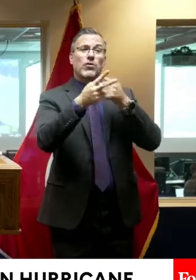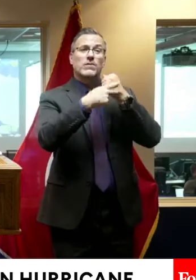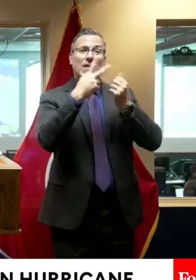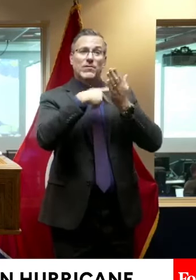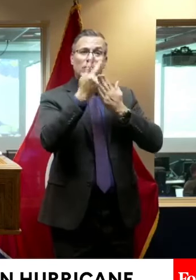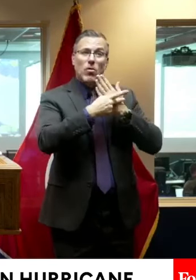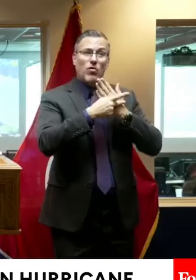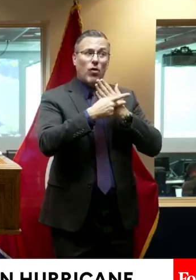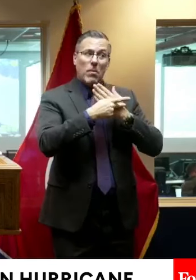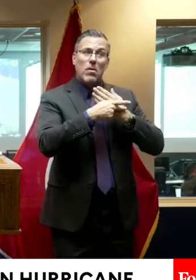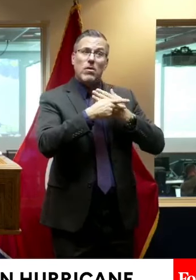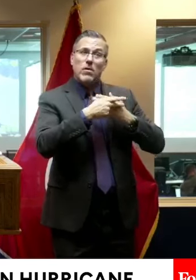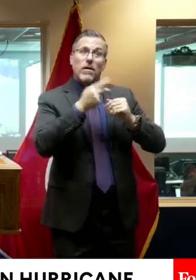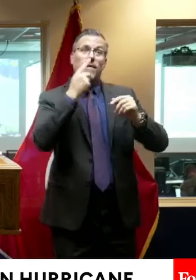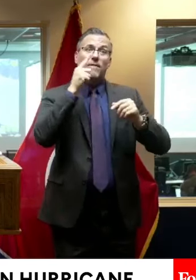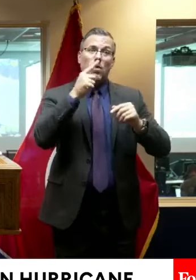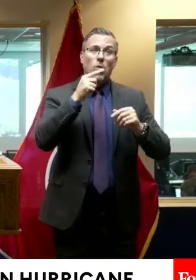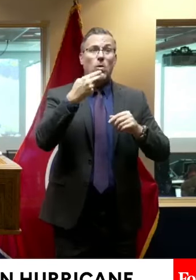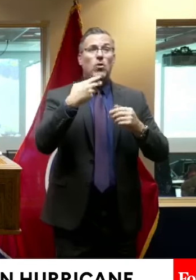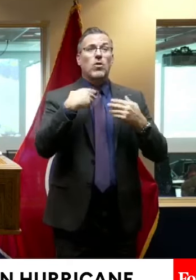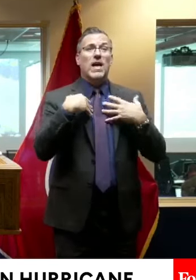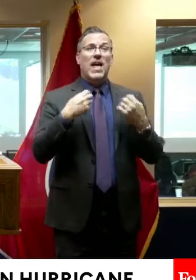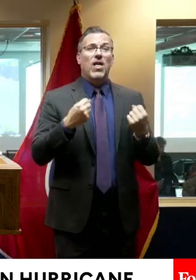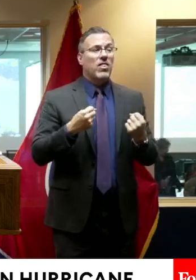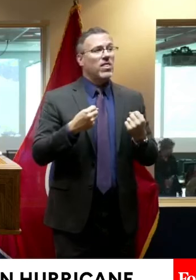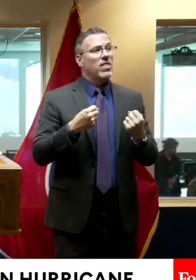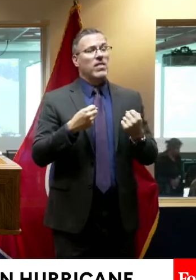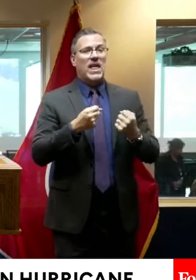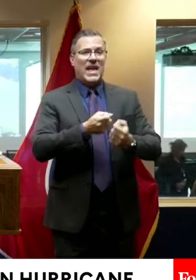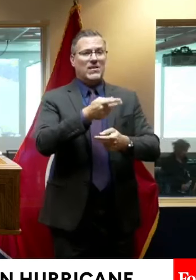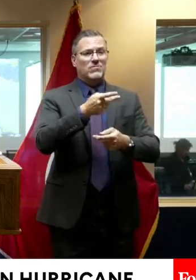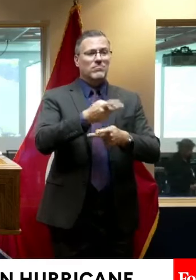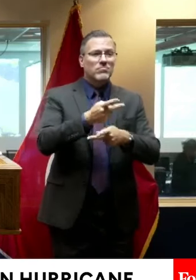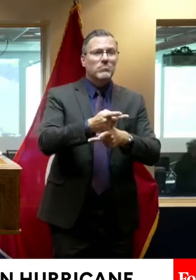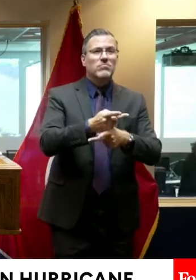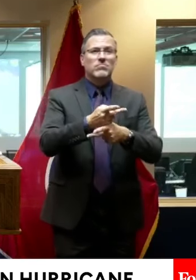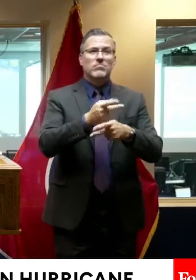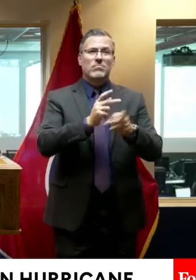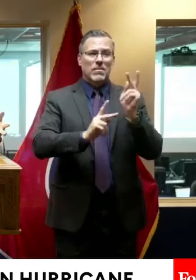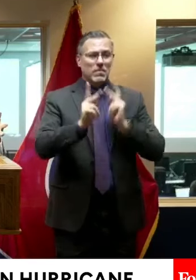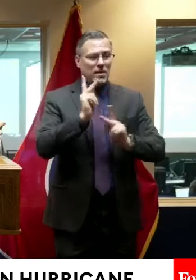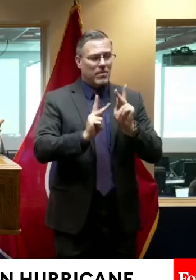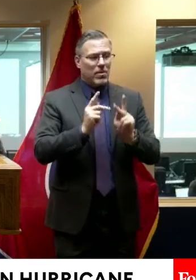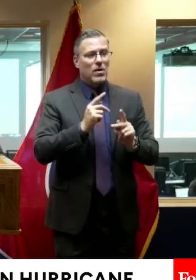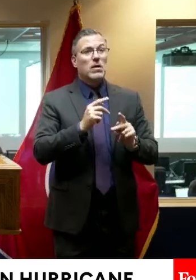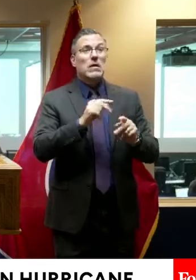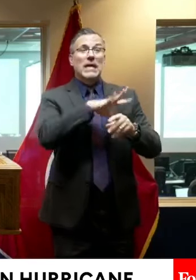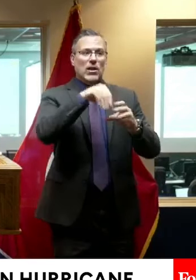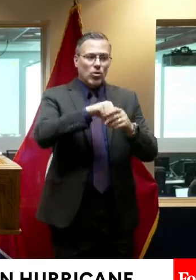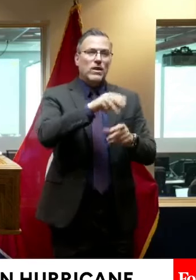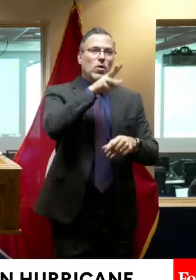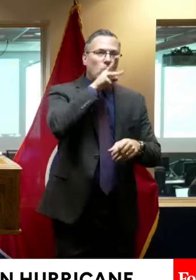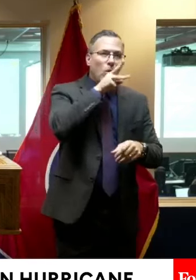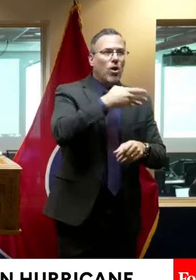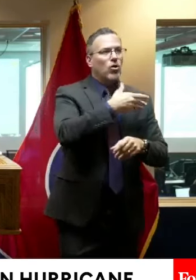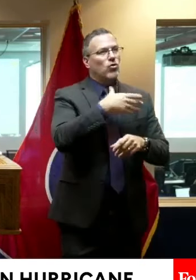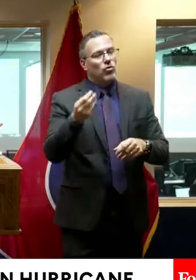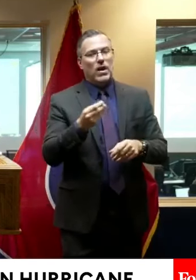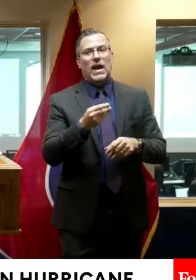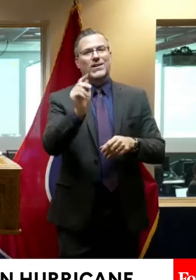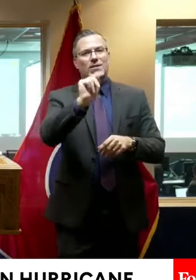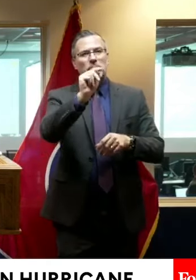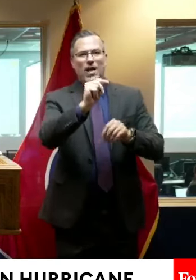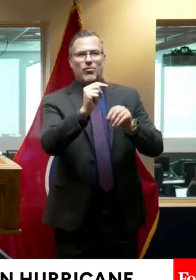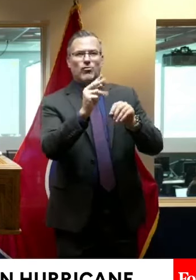and welfare, and that includes water and sewer. And we tried to determine the extent of the immediate need, and we felt like